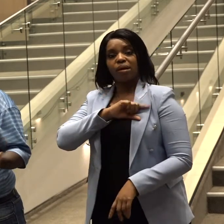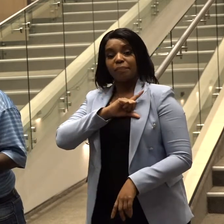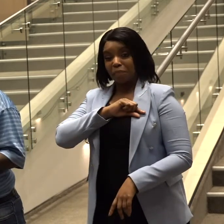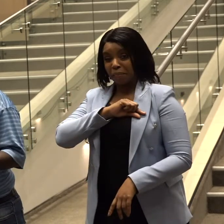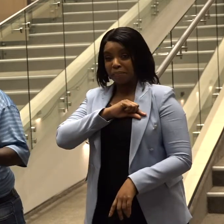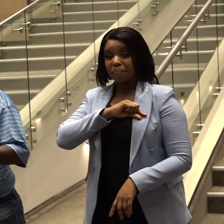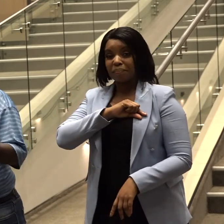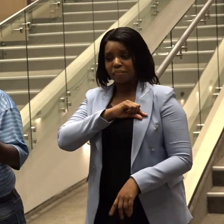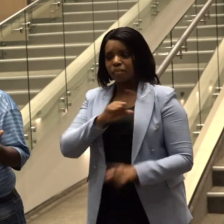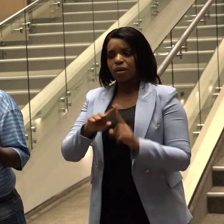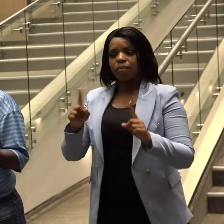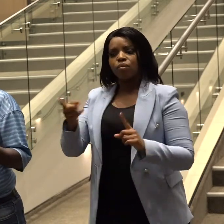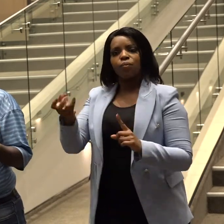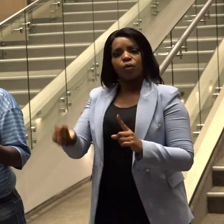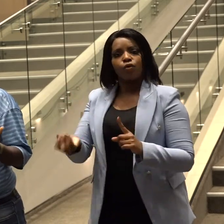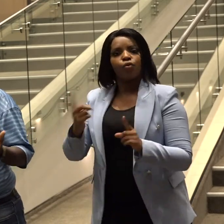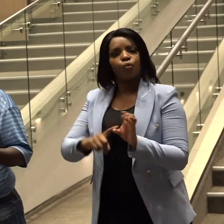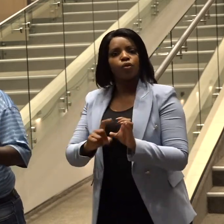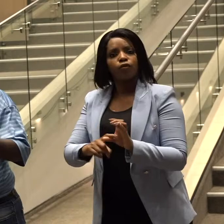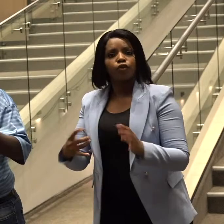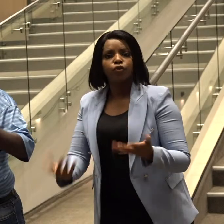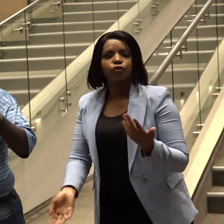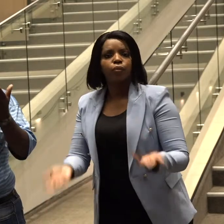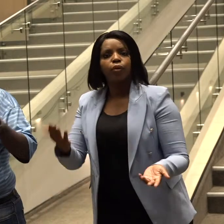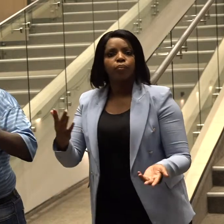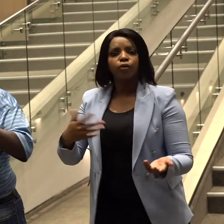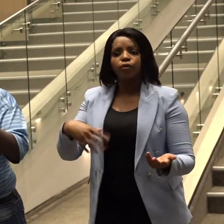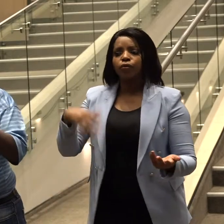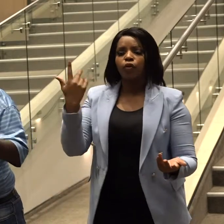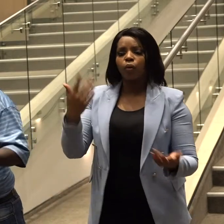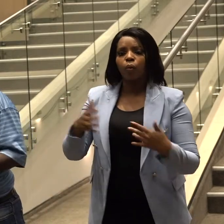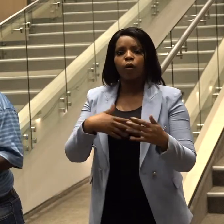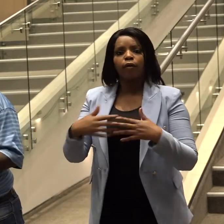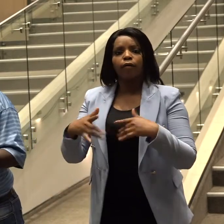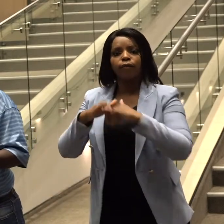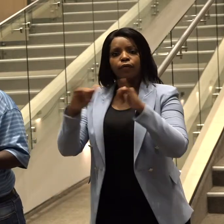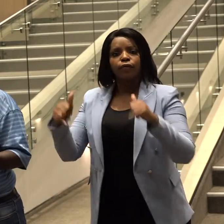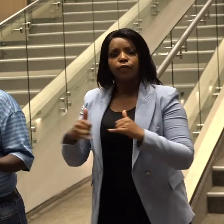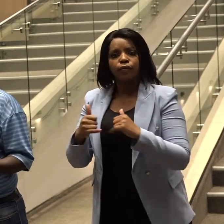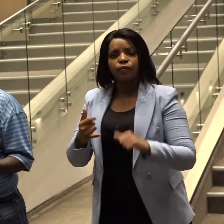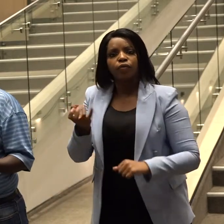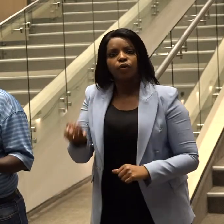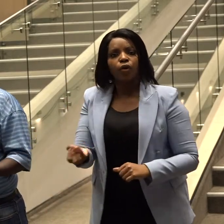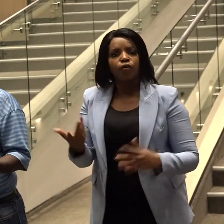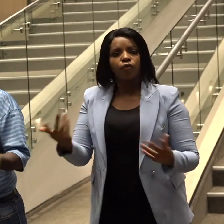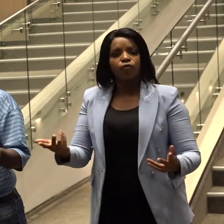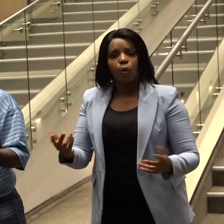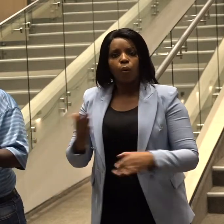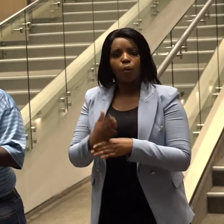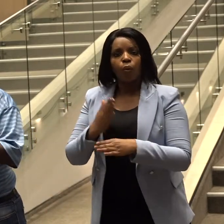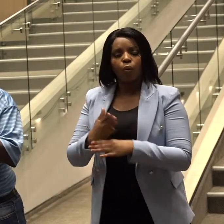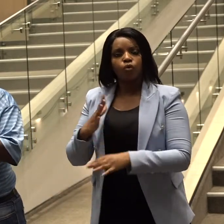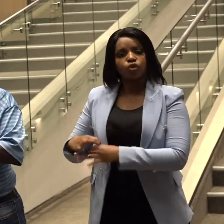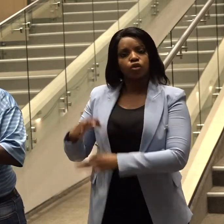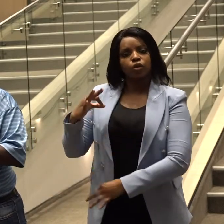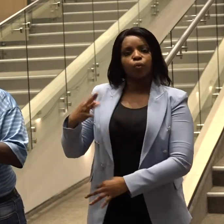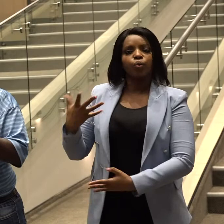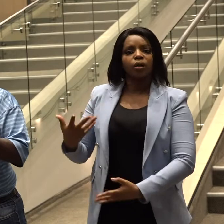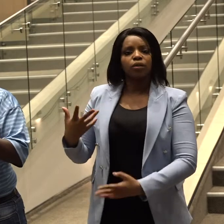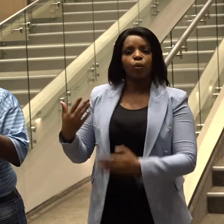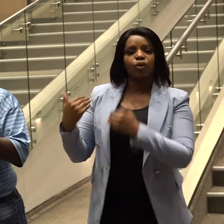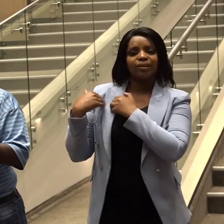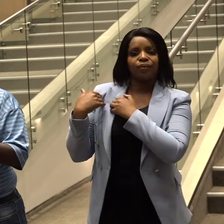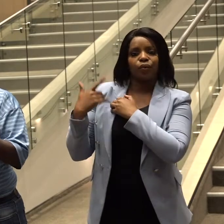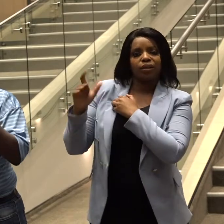the qualification for example ecd or whatever what is required in the security it opens a loophole